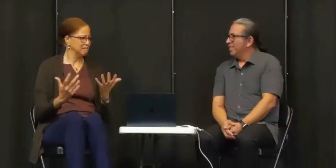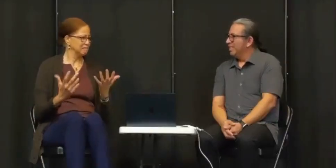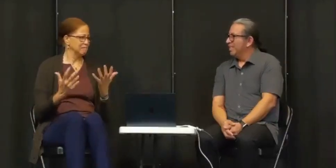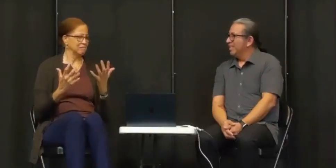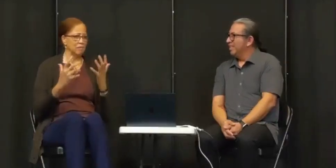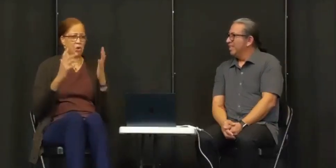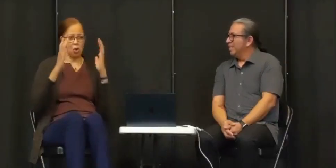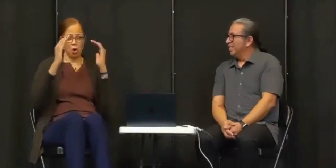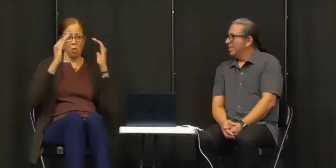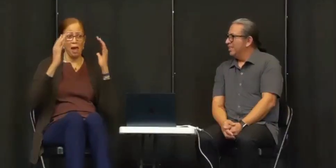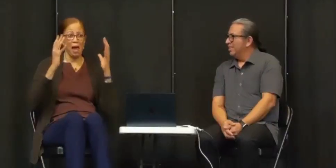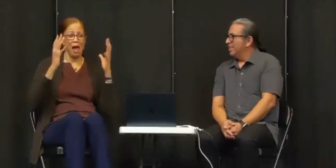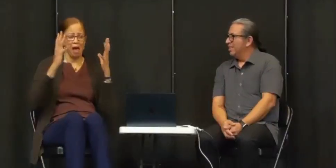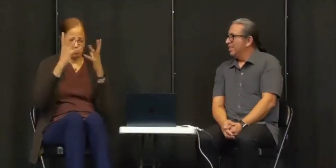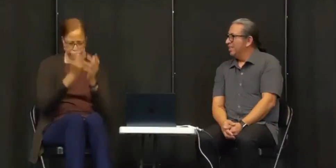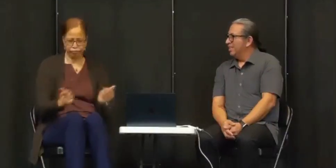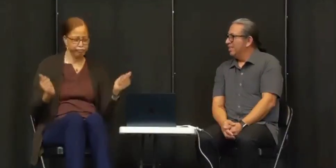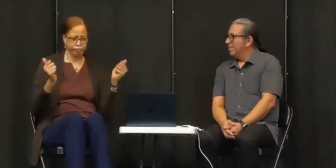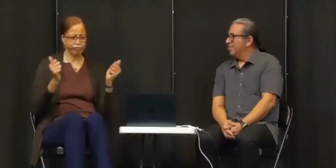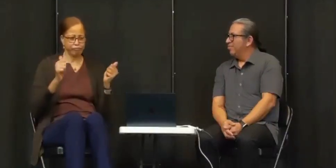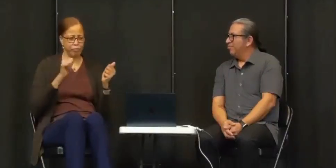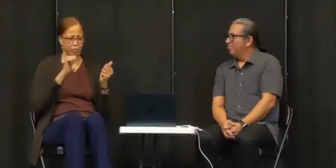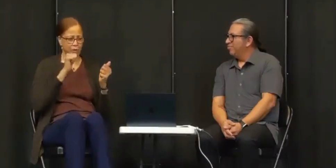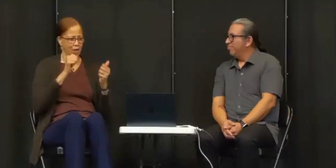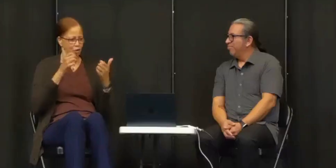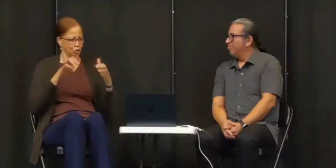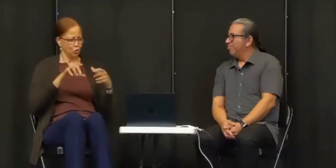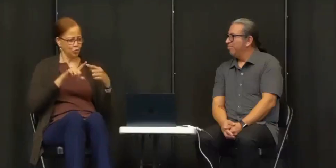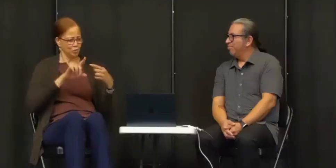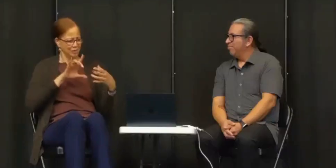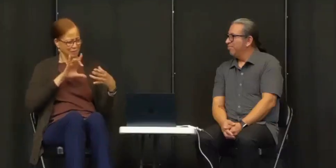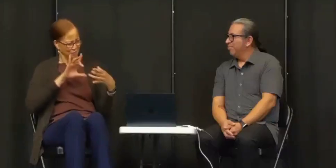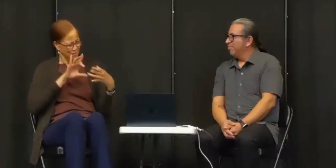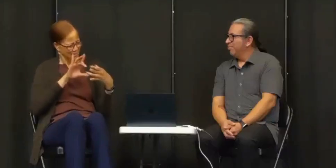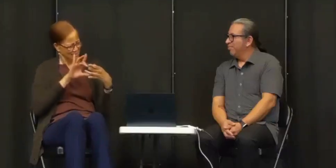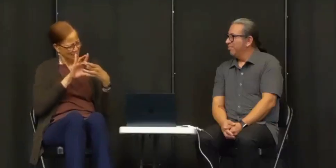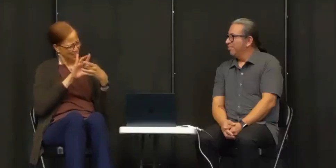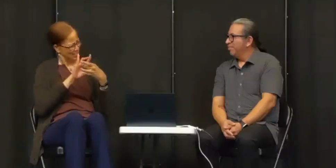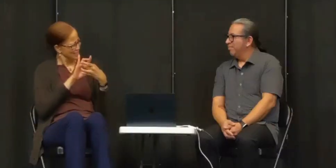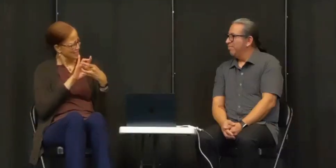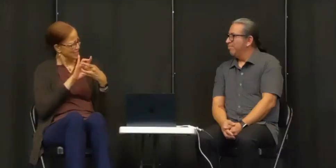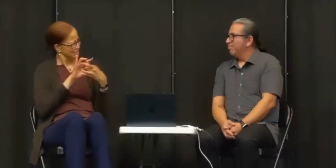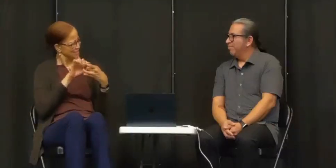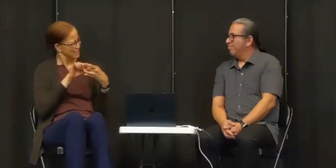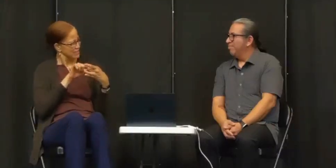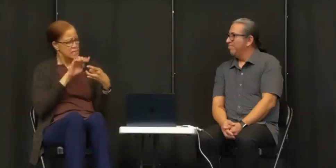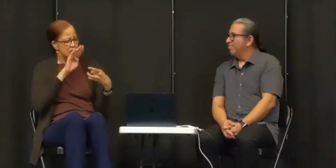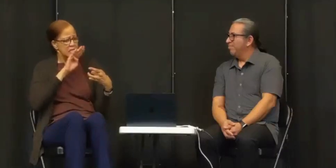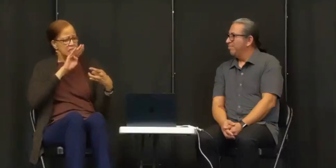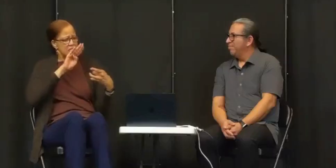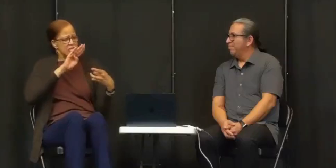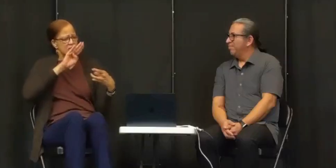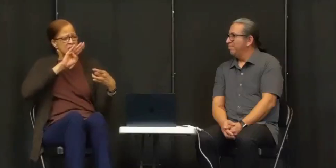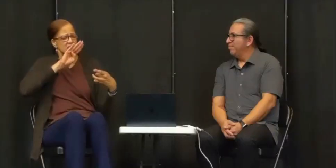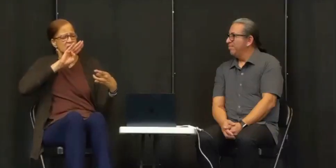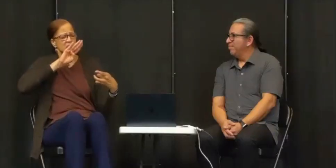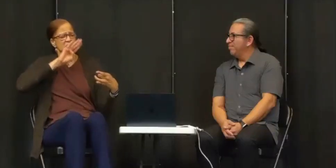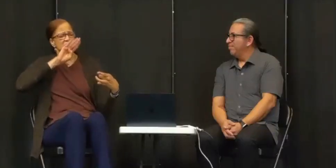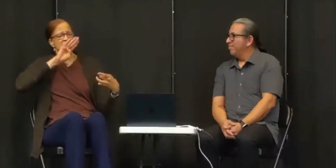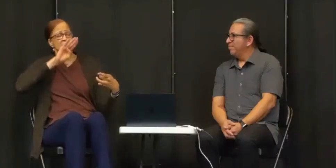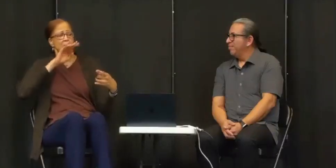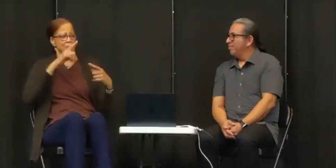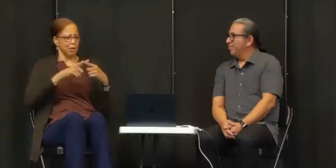Especially the ending, the way it didn't resolve itself, and then the mother was just gone without that chance to make that connection.